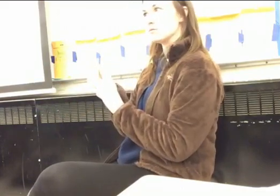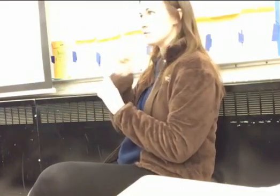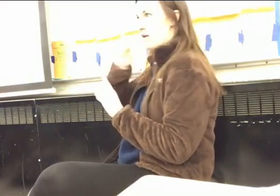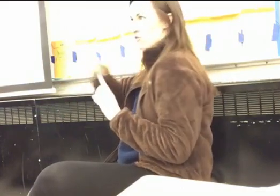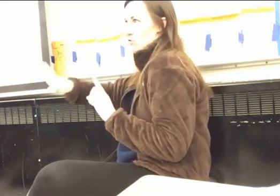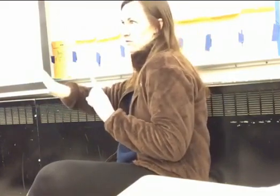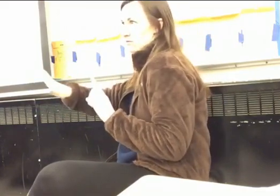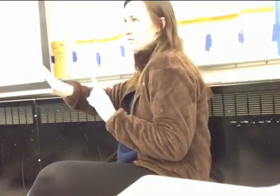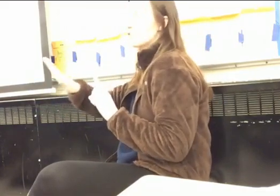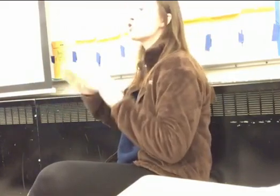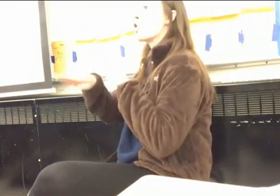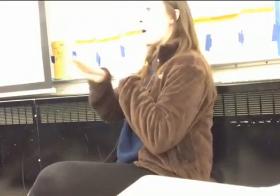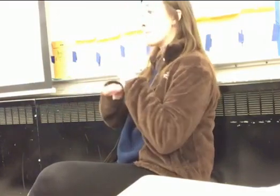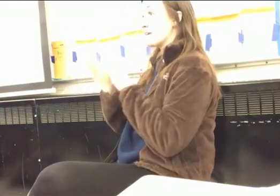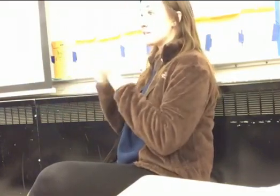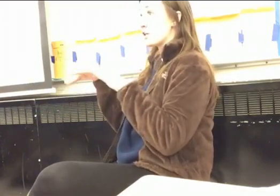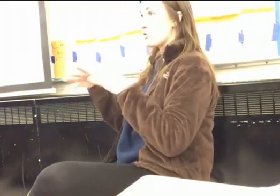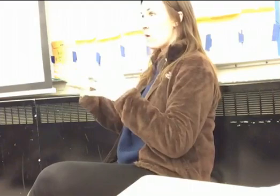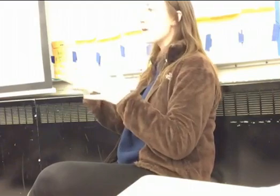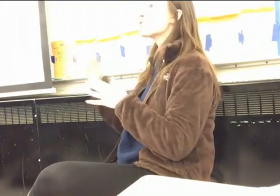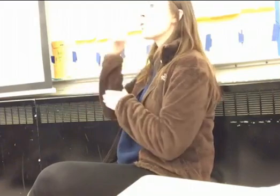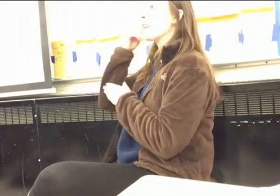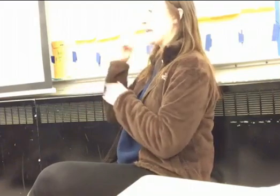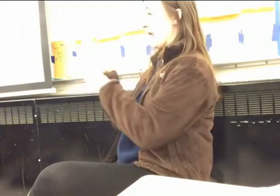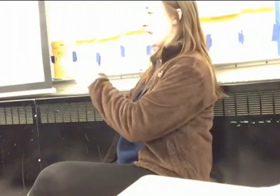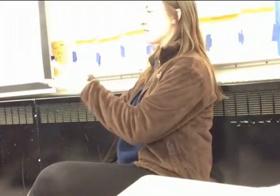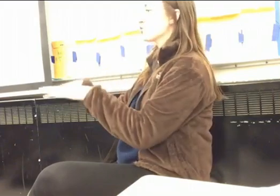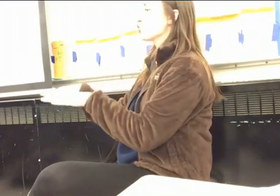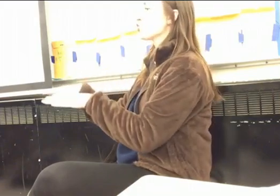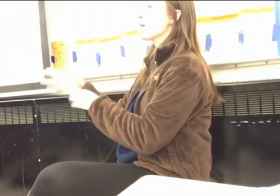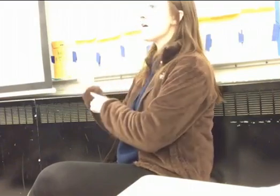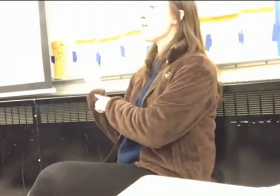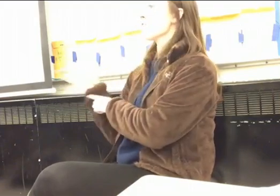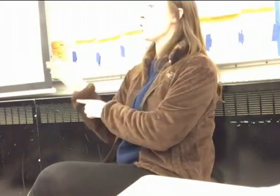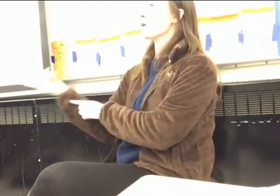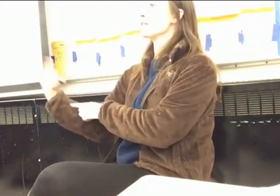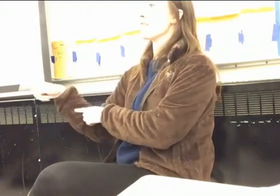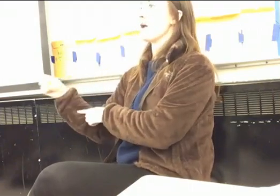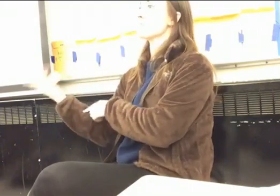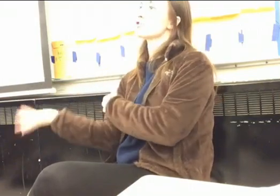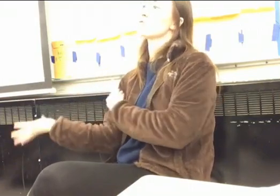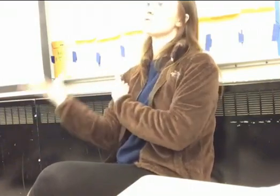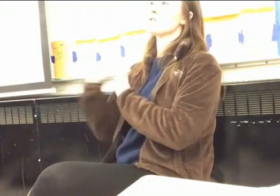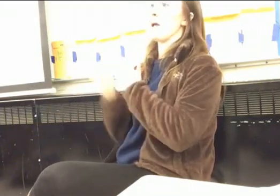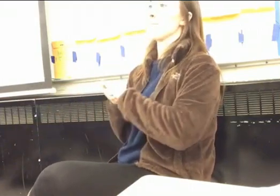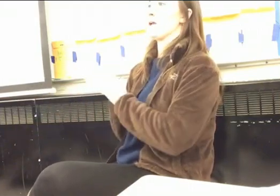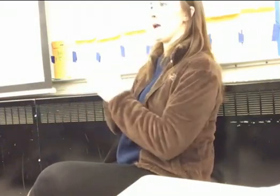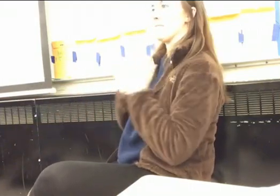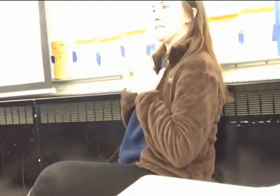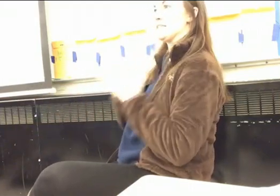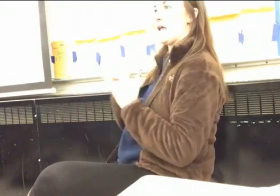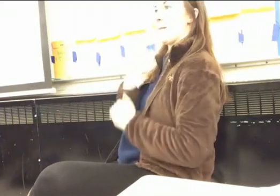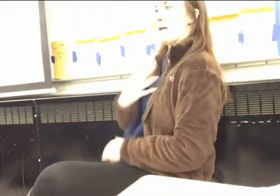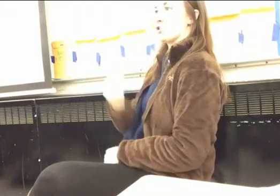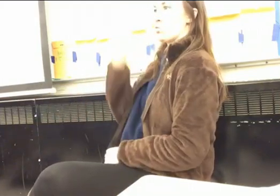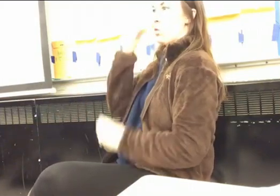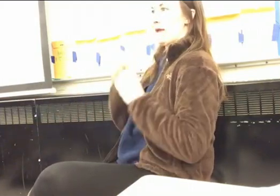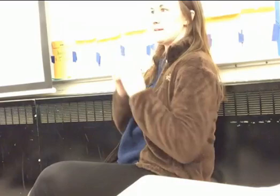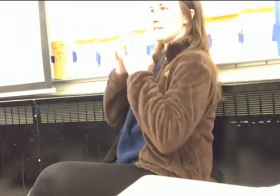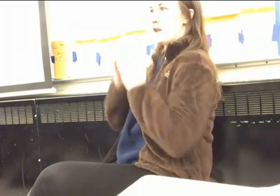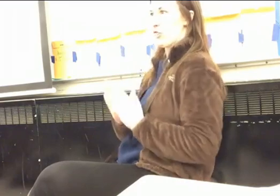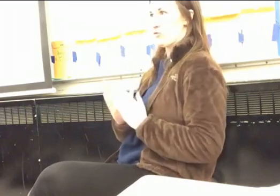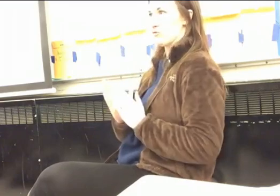So basically, how can we force these Native children to become like a white settler? Now, basically what